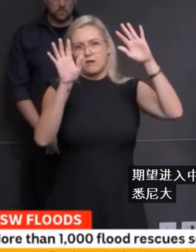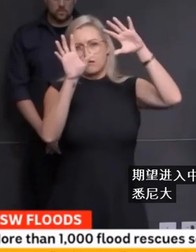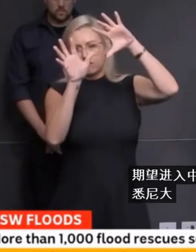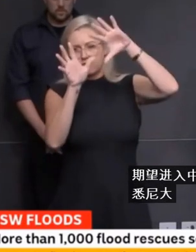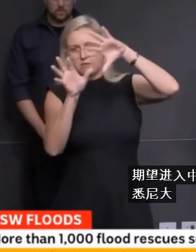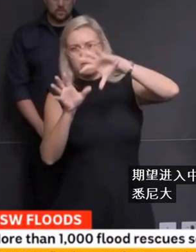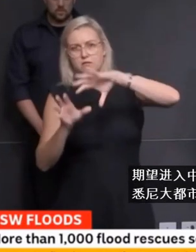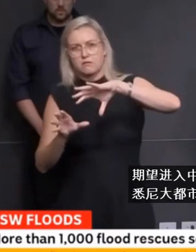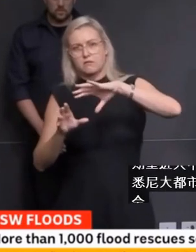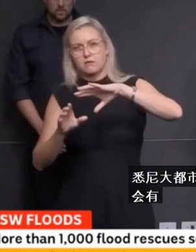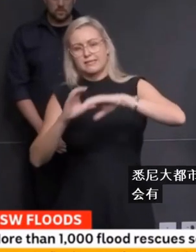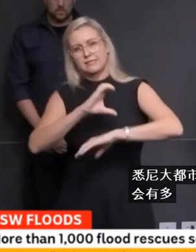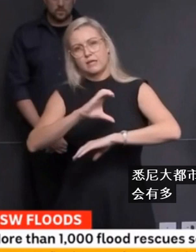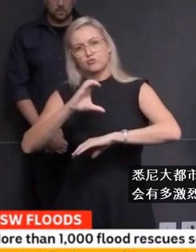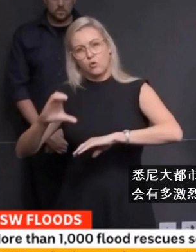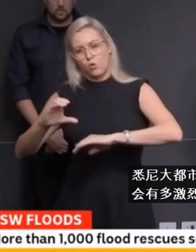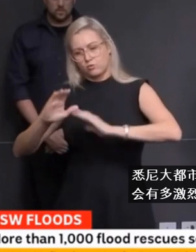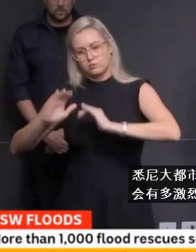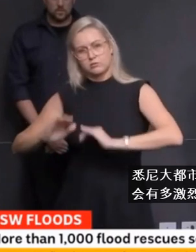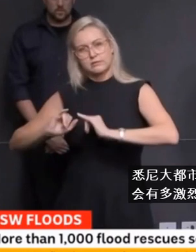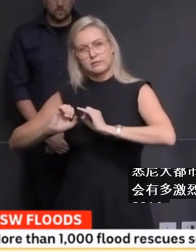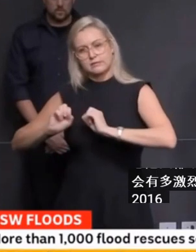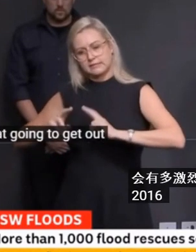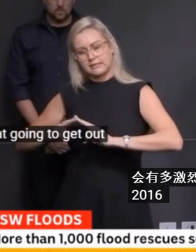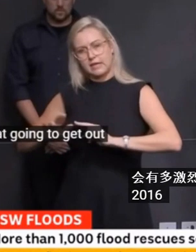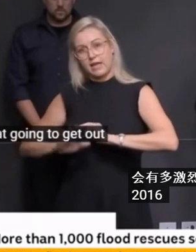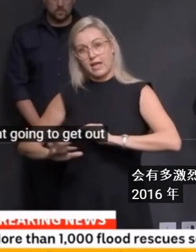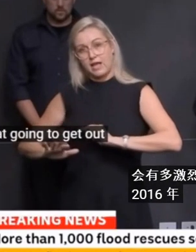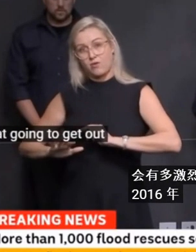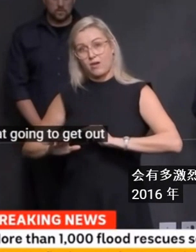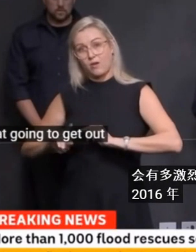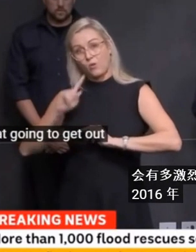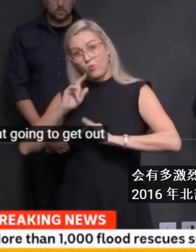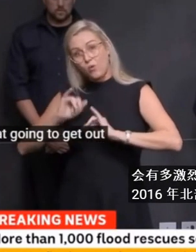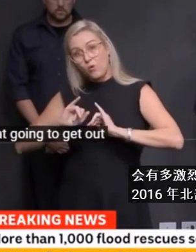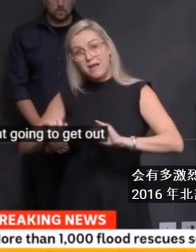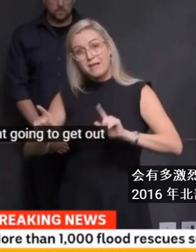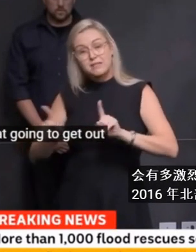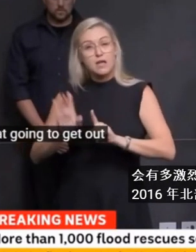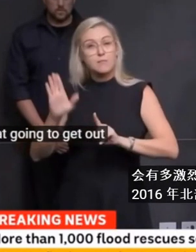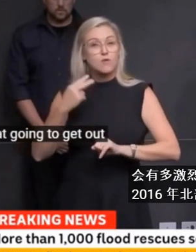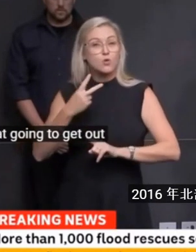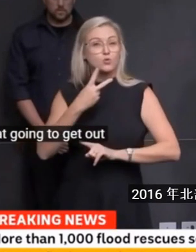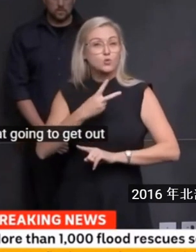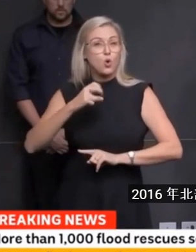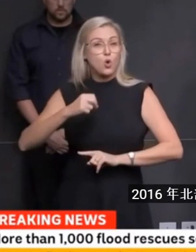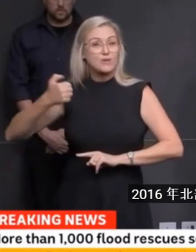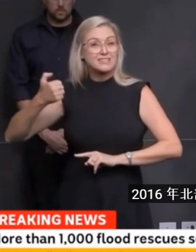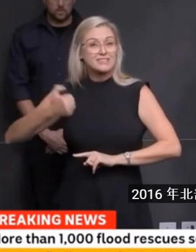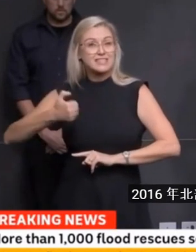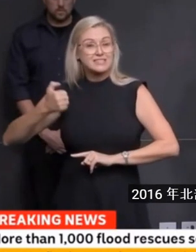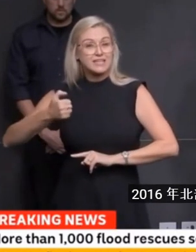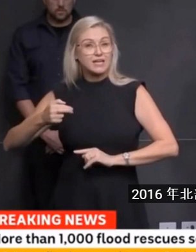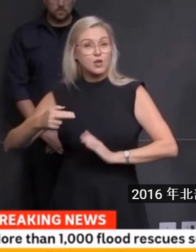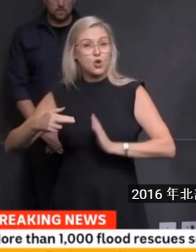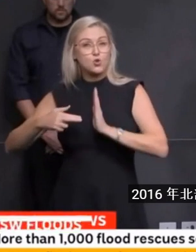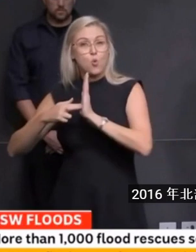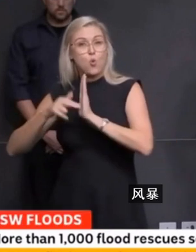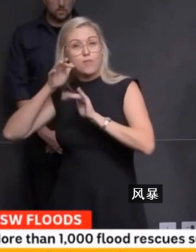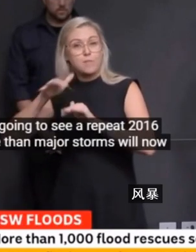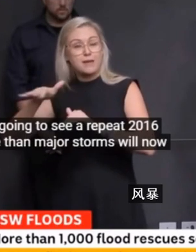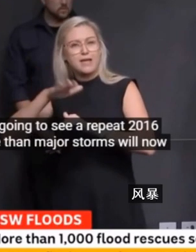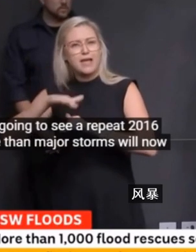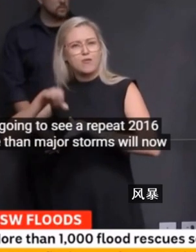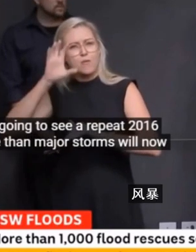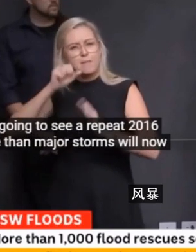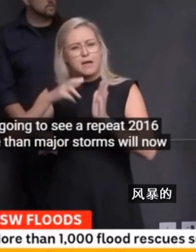area? How intense is that going to get? Are we going to see a repeat of the 2016 Northern Beaches storms when Narrabeen was impacted? Okay,